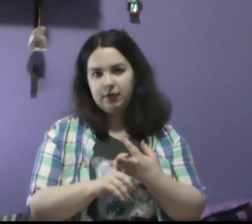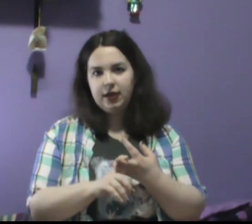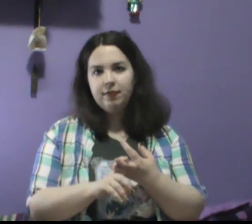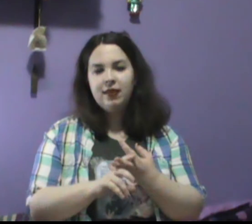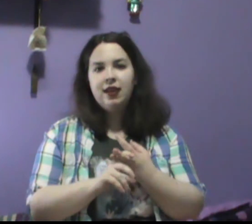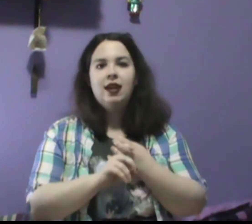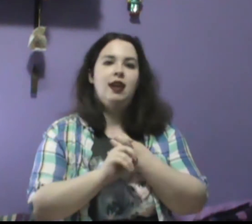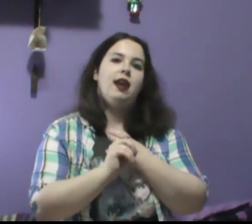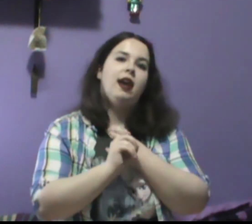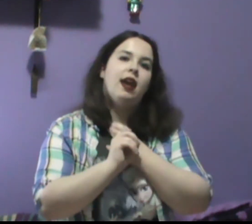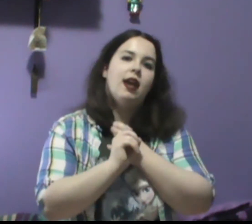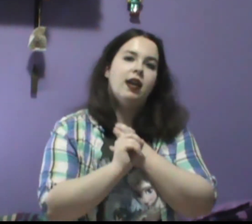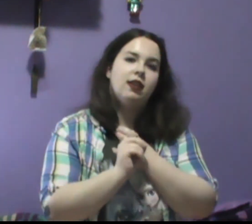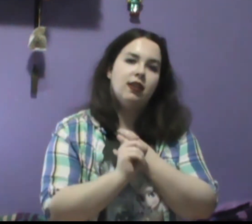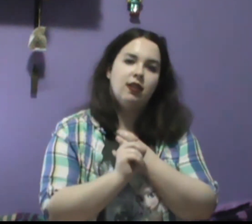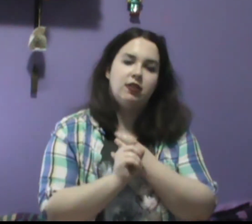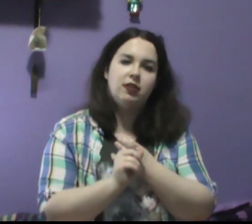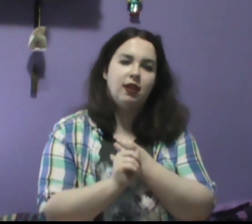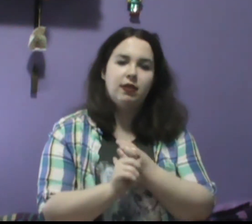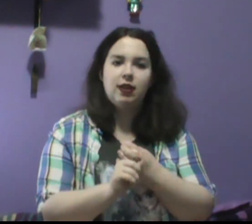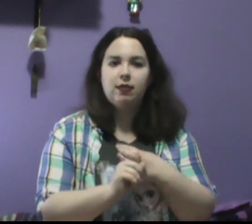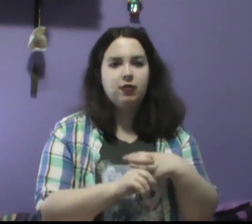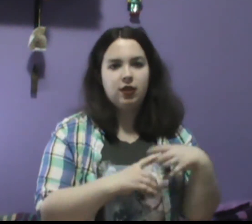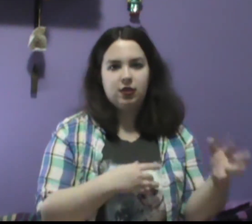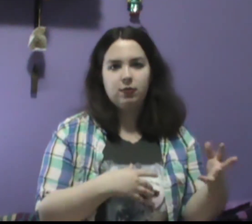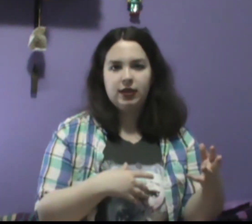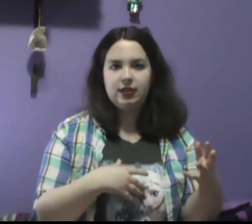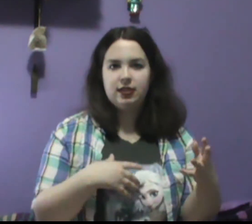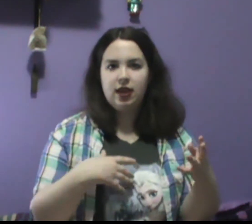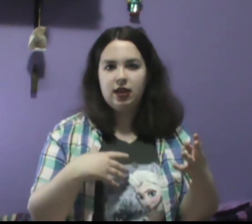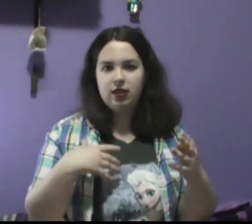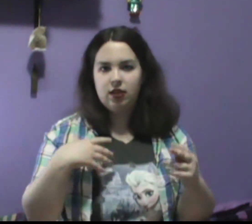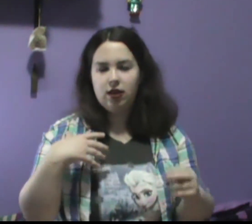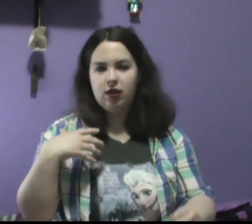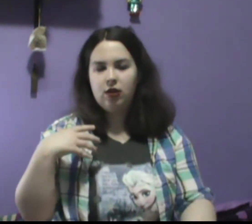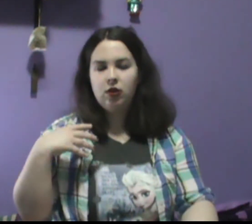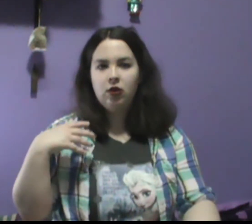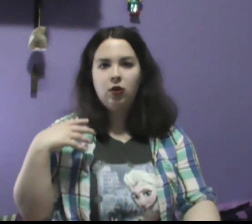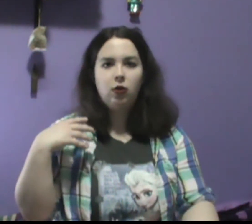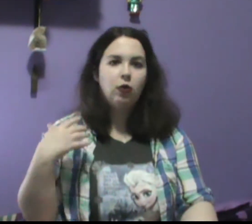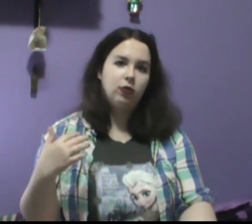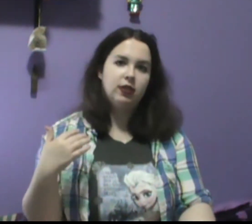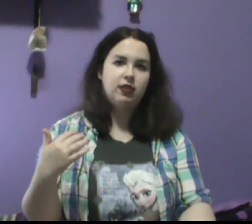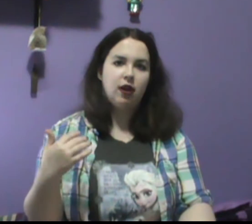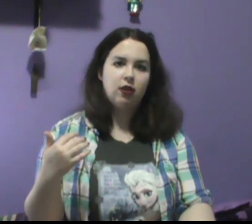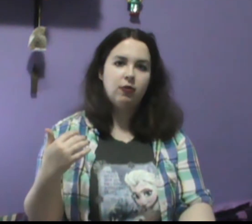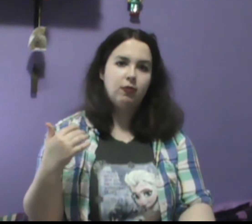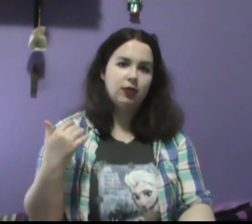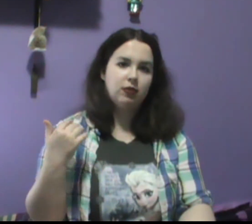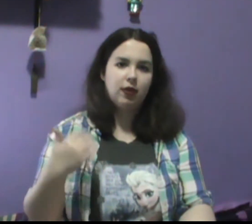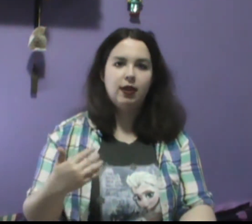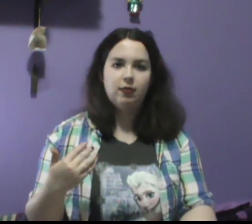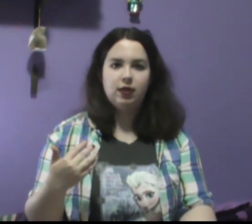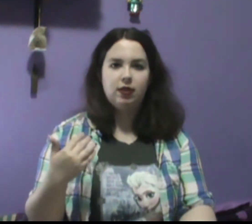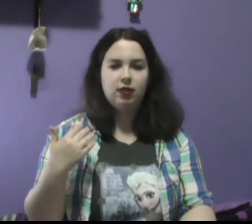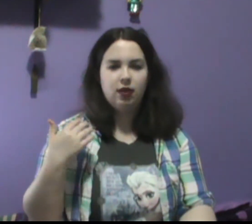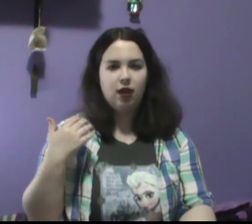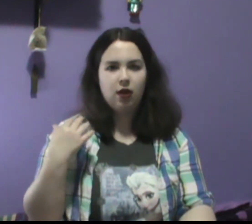family. And just everything around Dr. Willis and the oldest daughter was great, with how